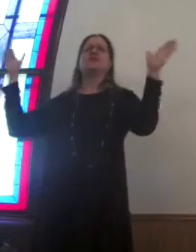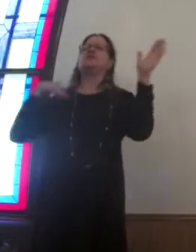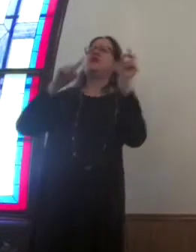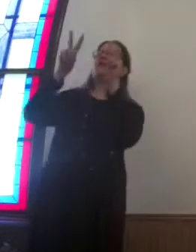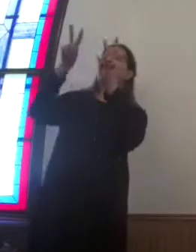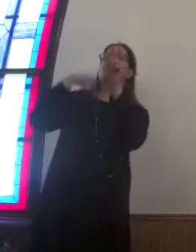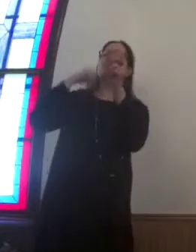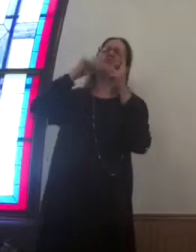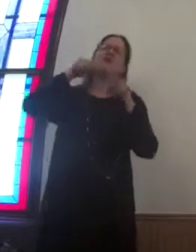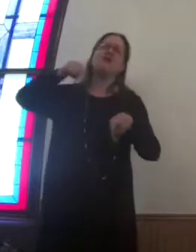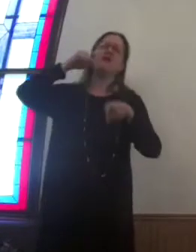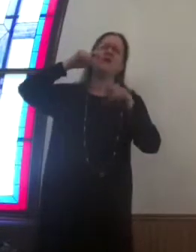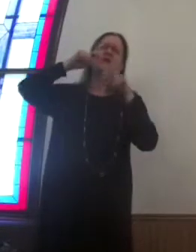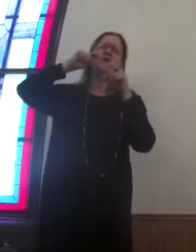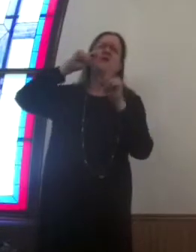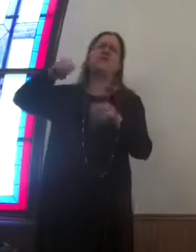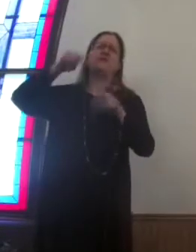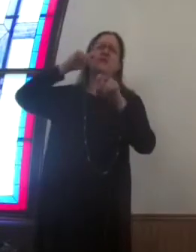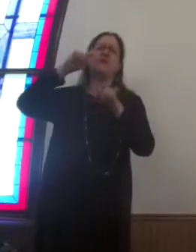then from Friday to this morning,